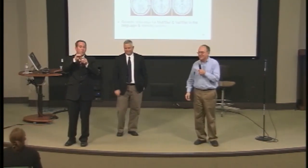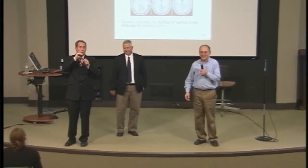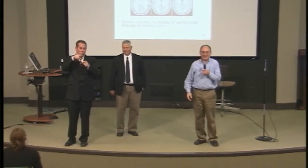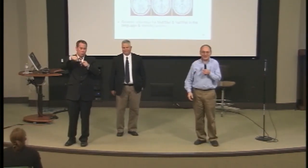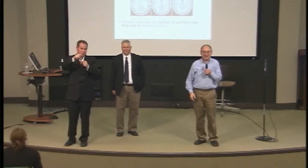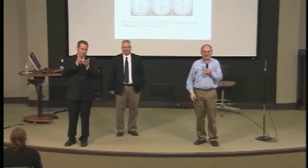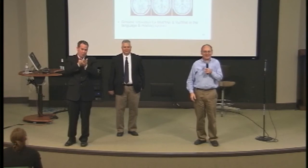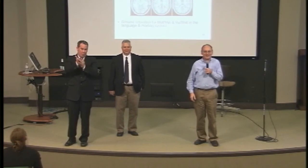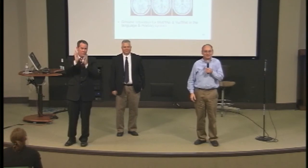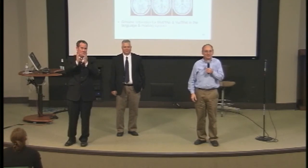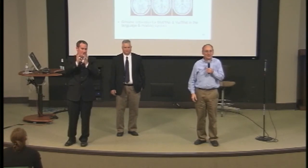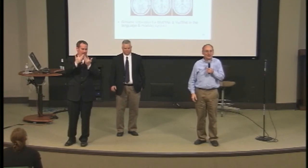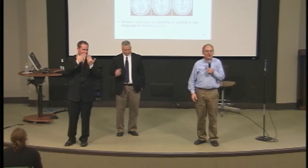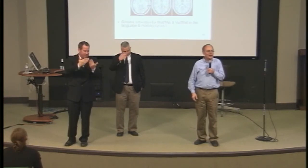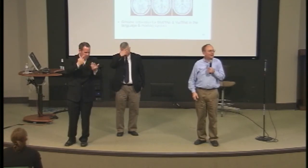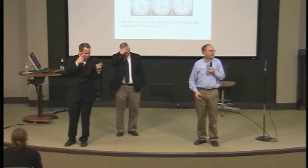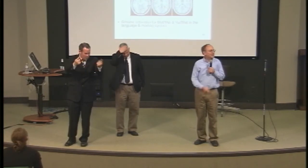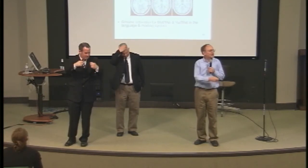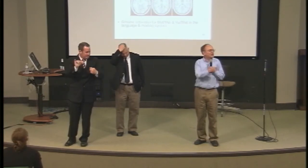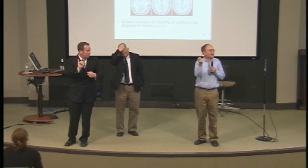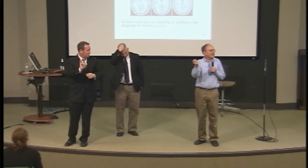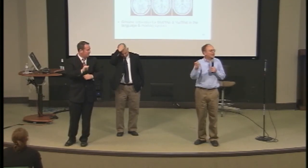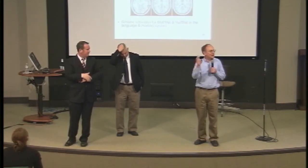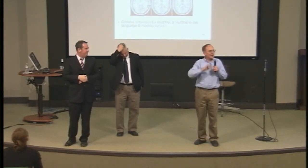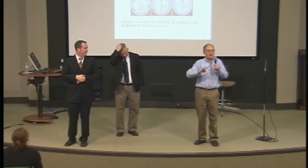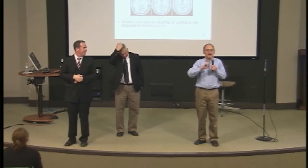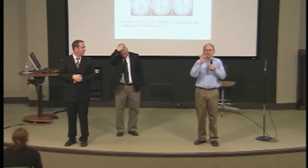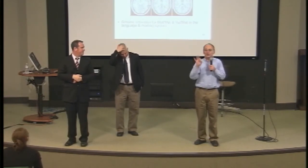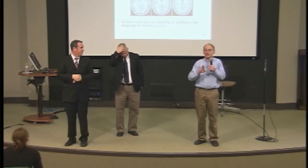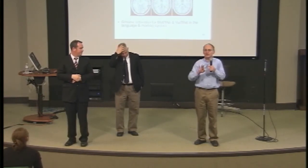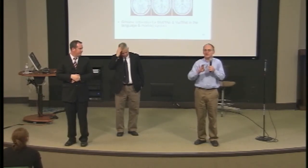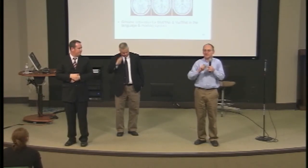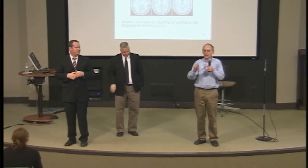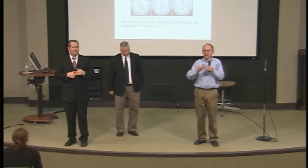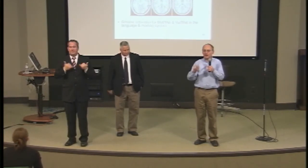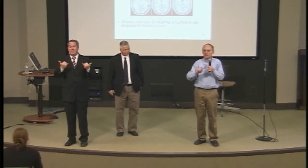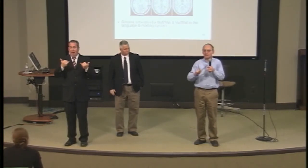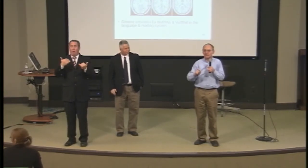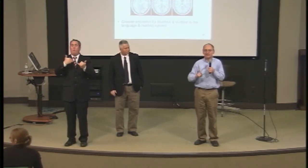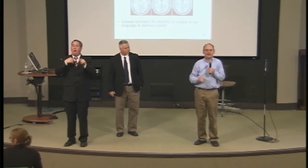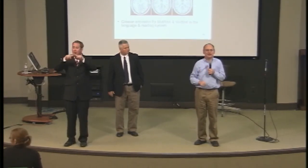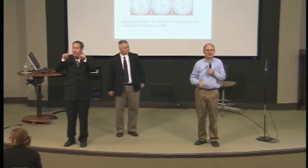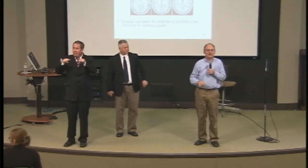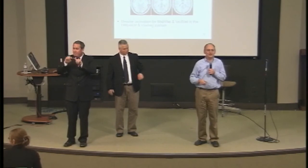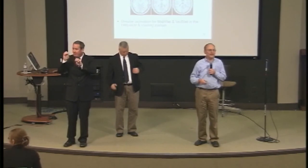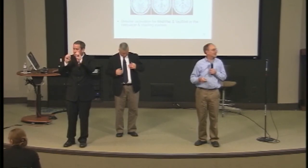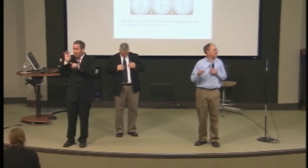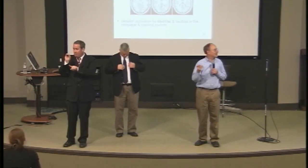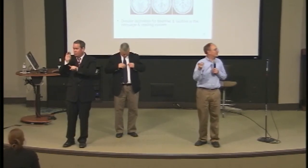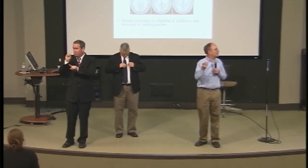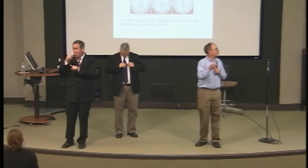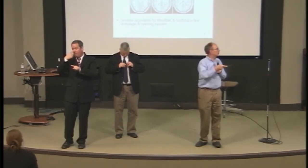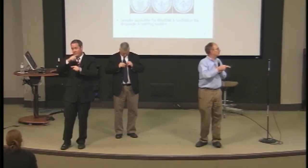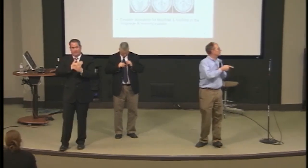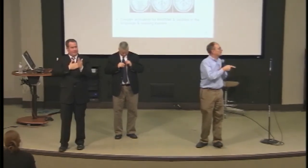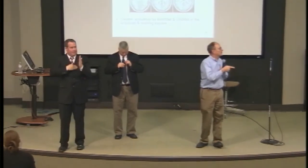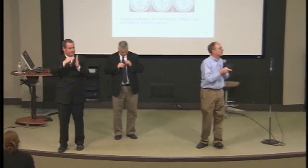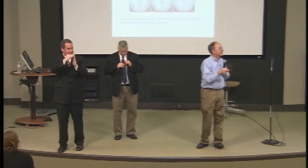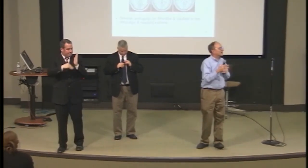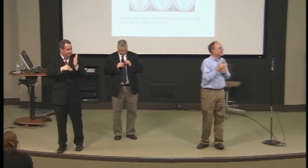Hi. So please do fill out your evaluation forms, fill them out, and give them